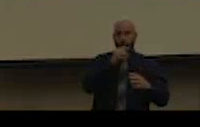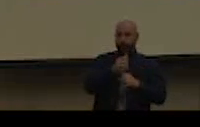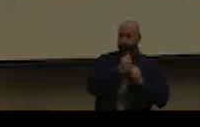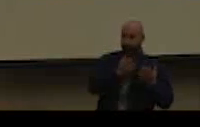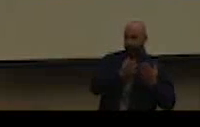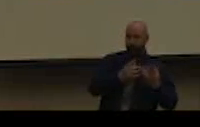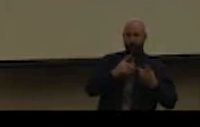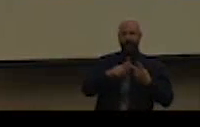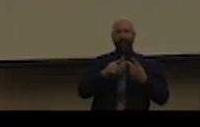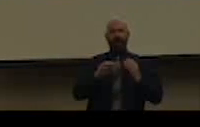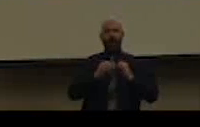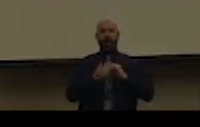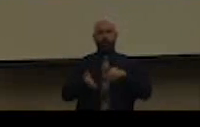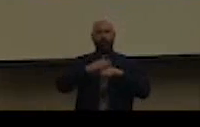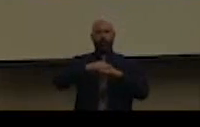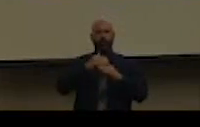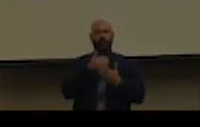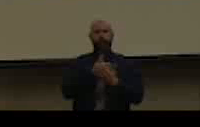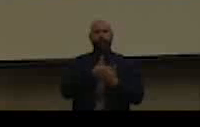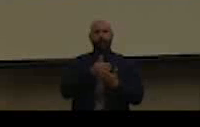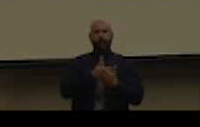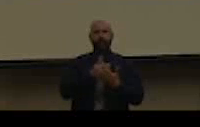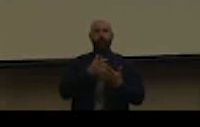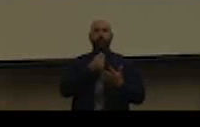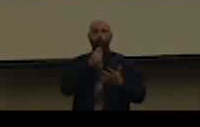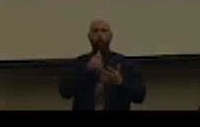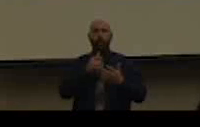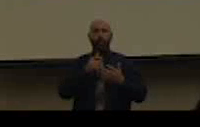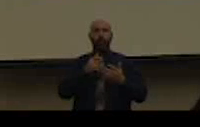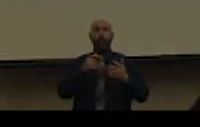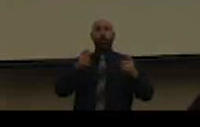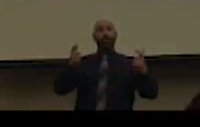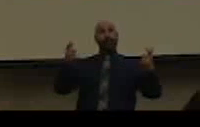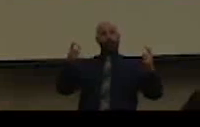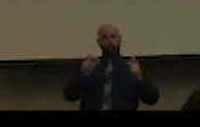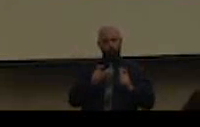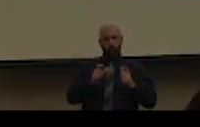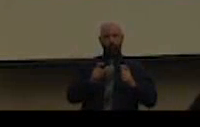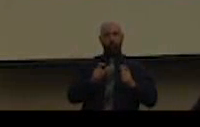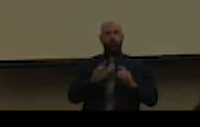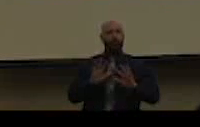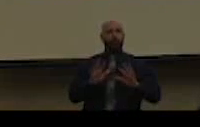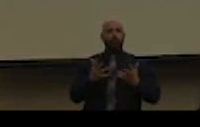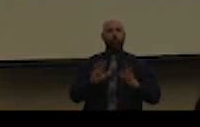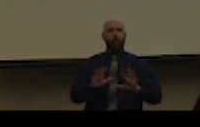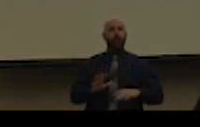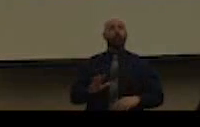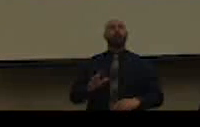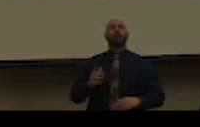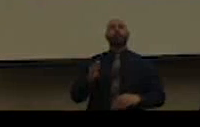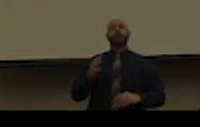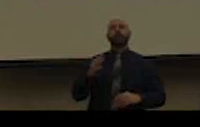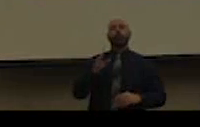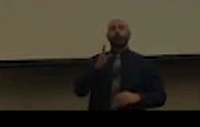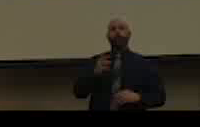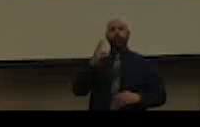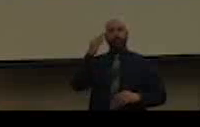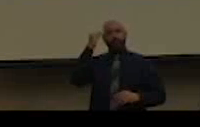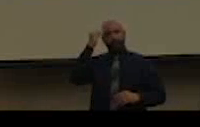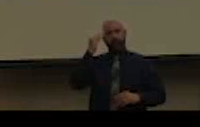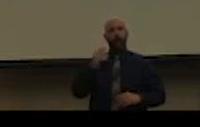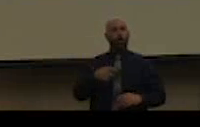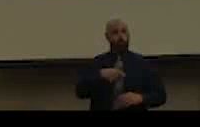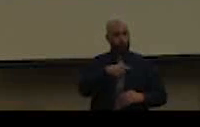we're funding fewer slots. And I think that's why I'm saying, you know, we would never think of saying, okay, you went to 2nd grade, you don't go